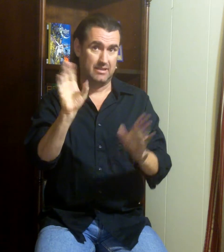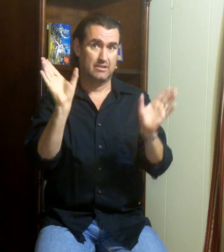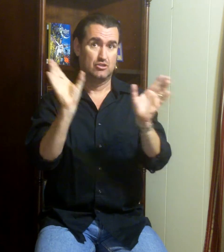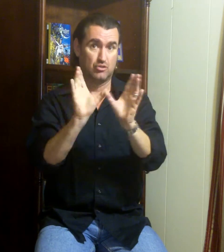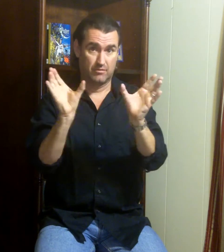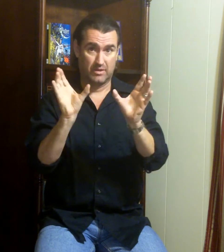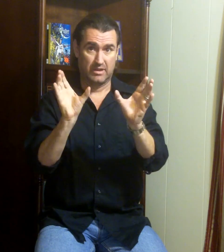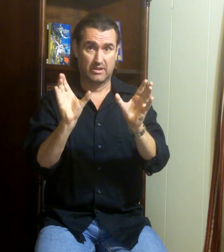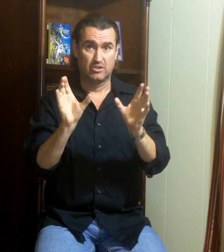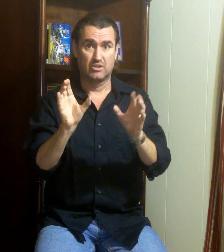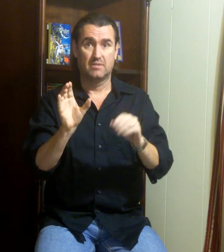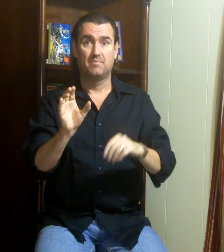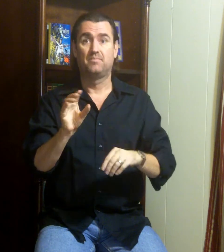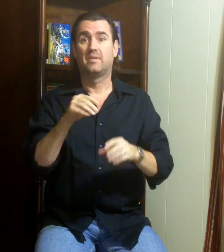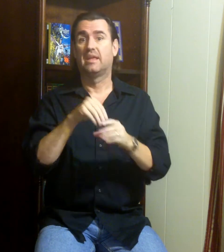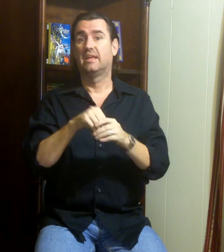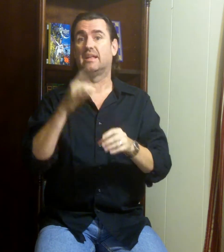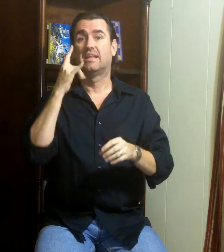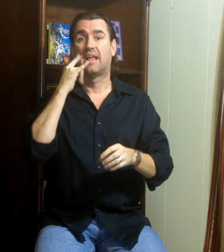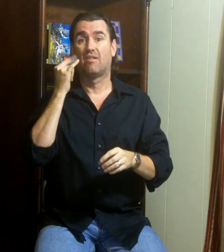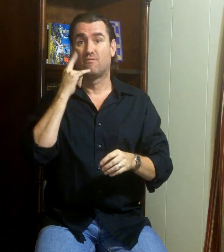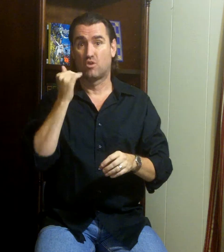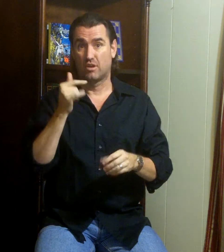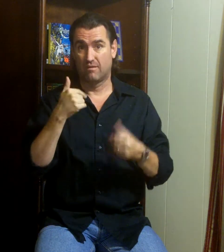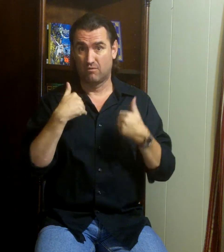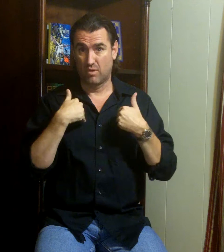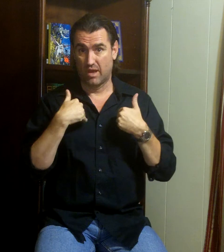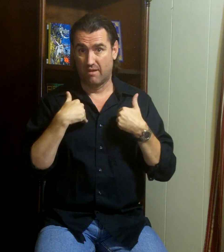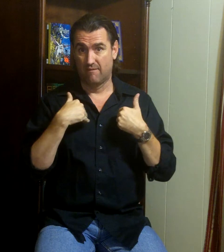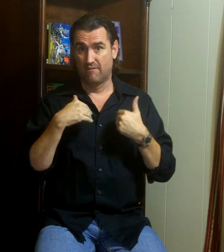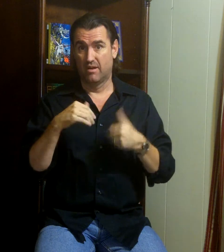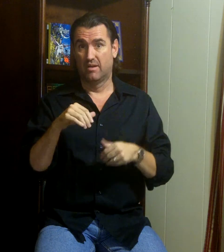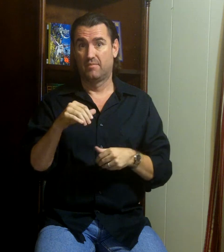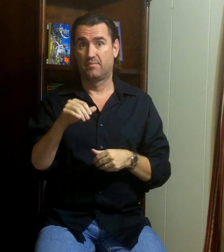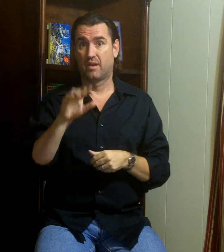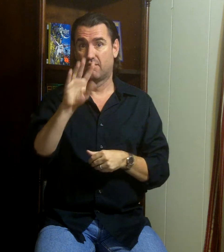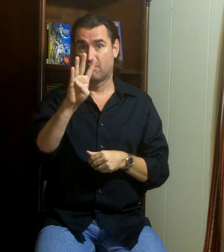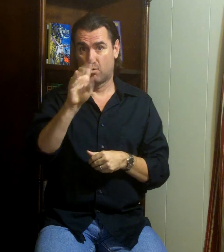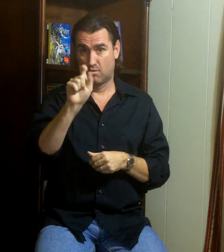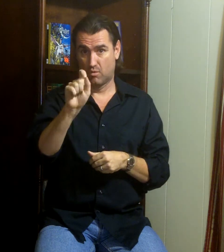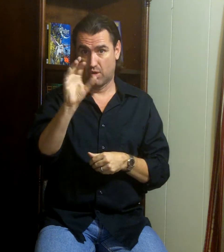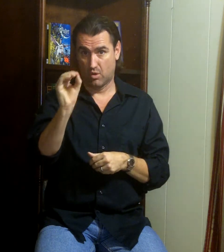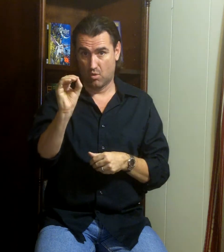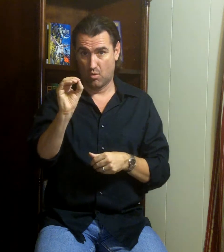California, if you score a 4.0 on both portions of the test,